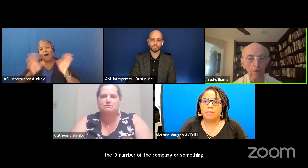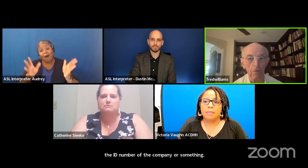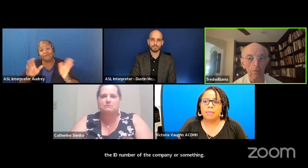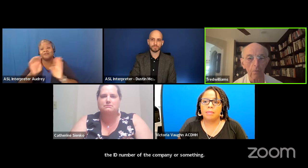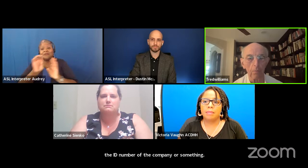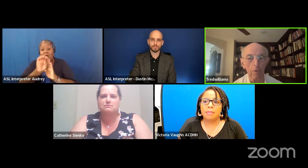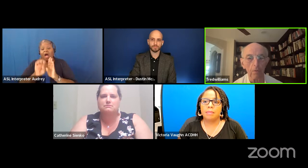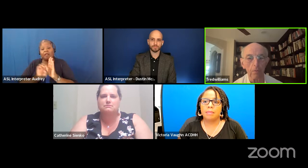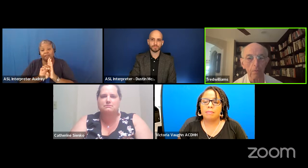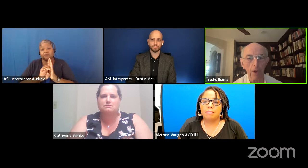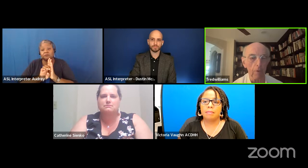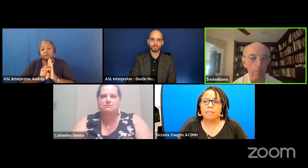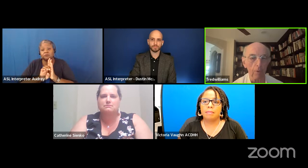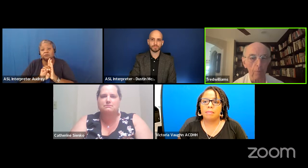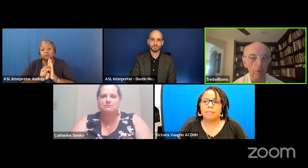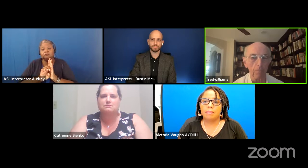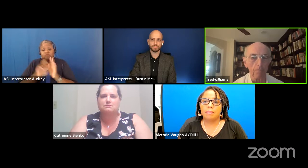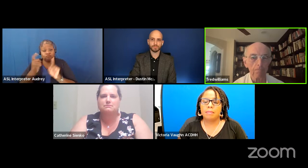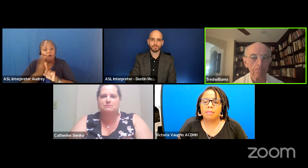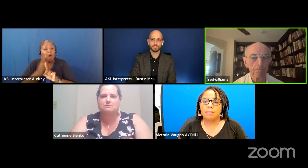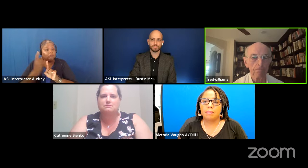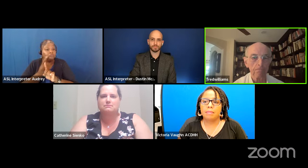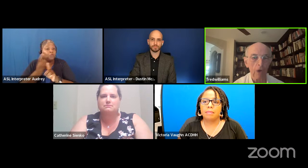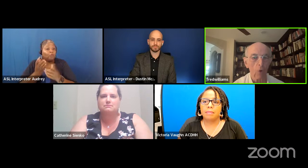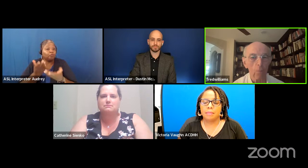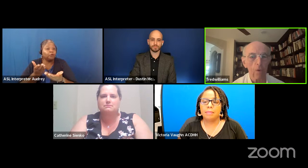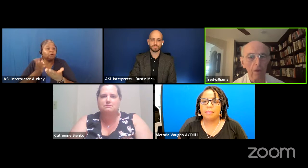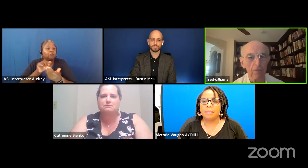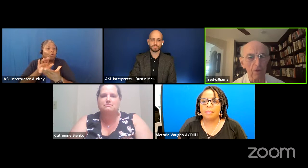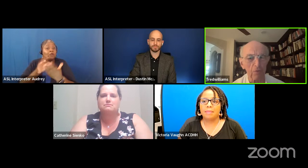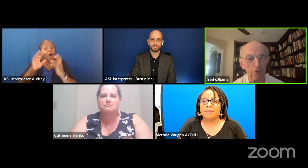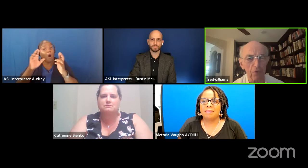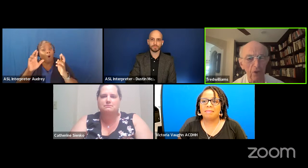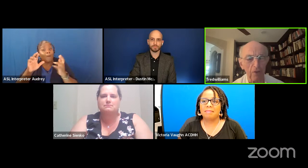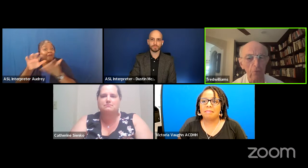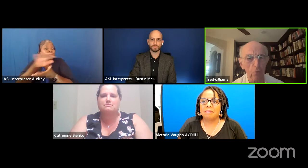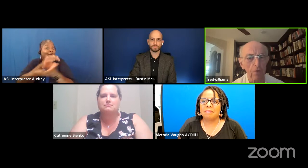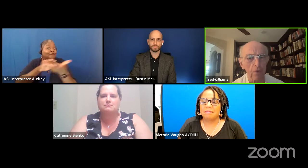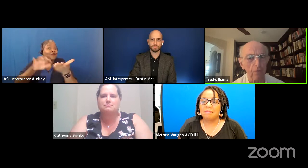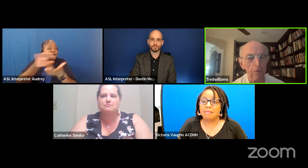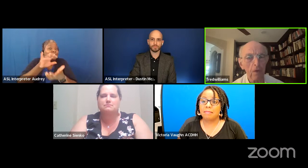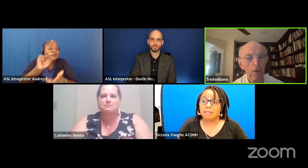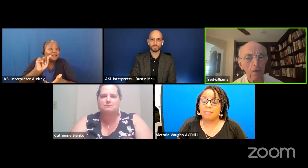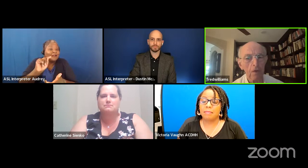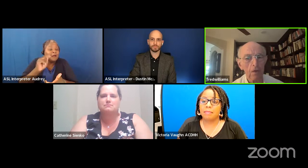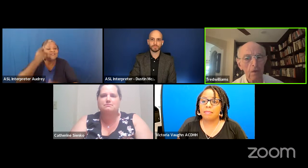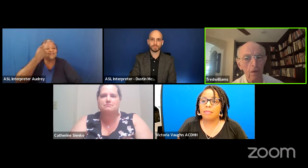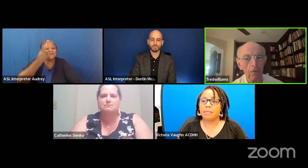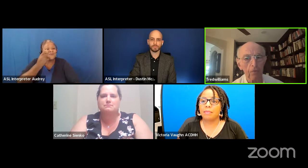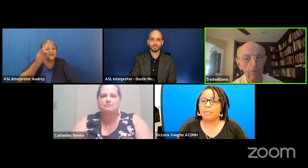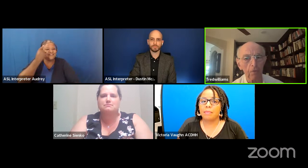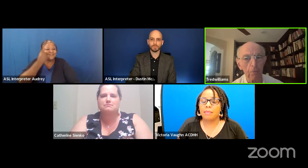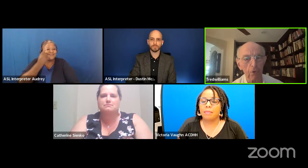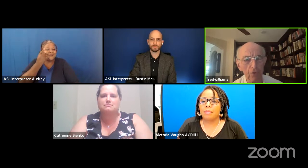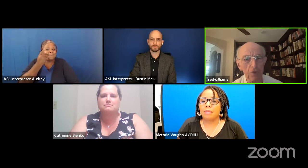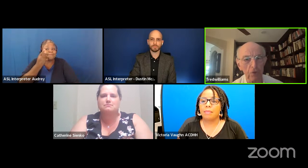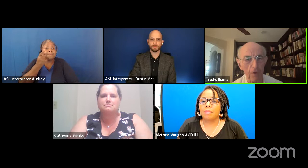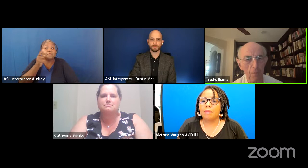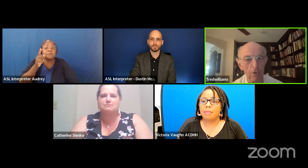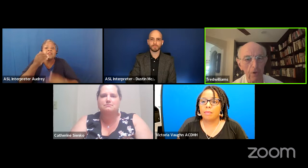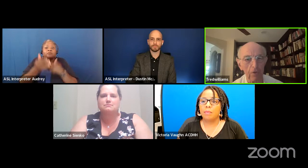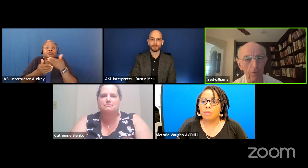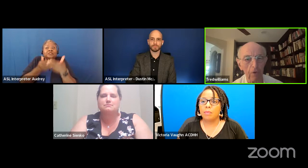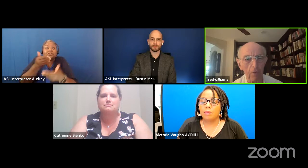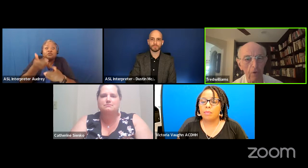ethics would probably be appropriate. I hope I haven't confused it. I just wondered if the procedures